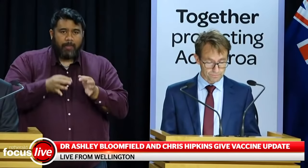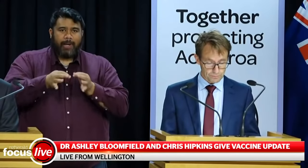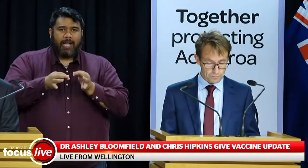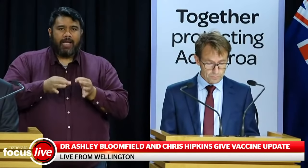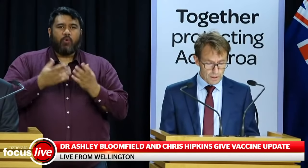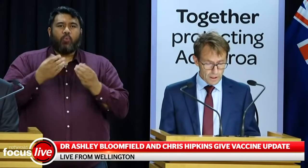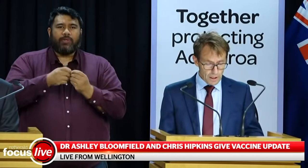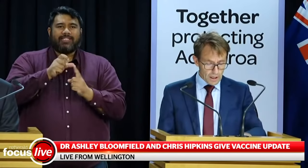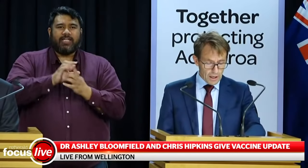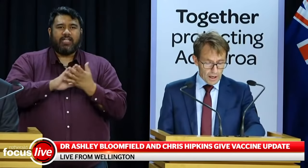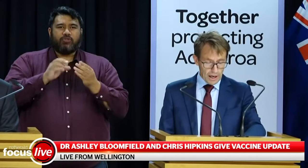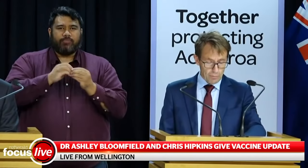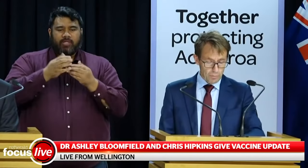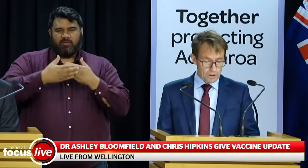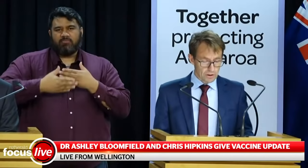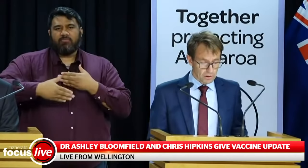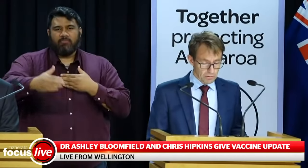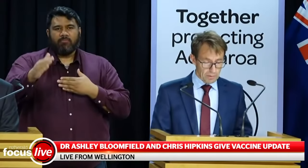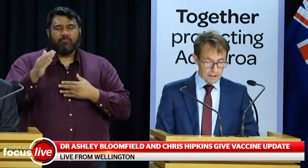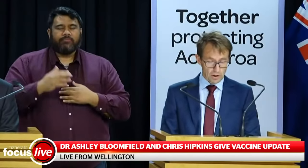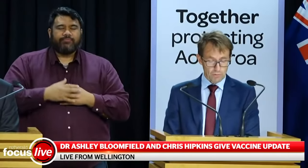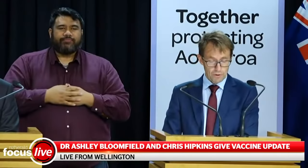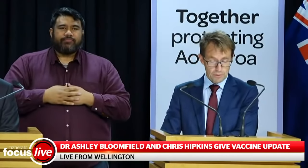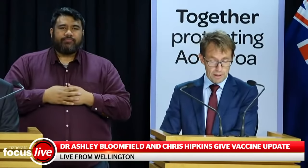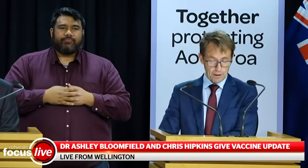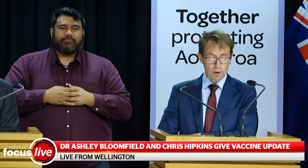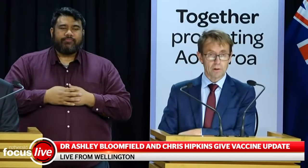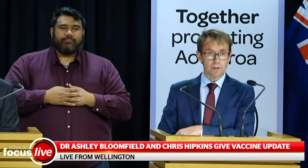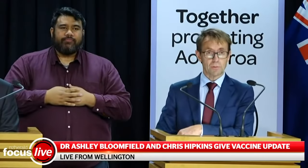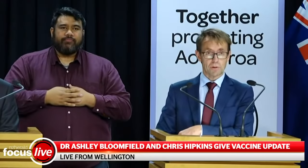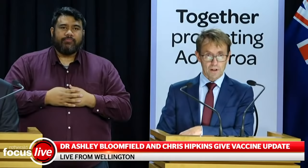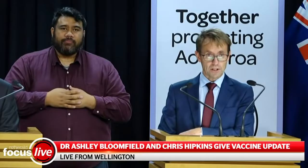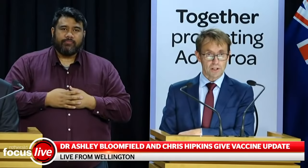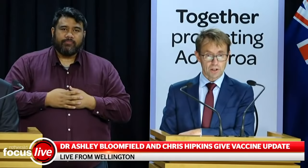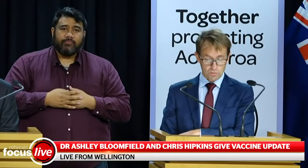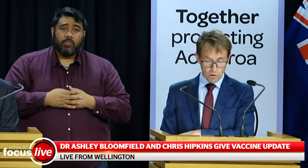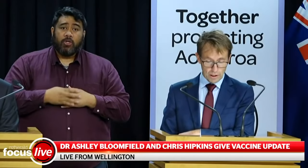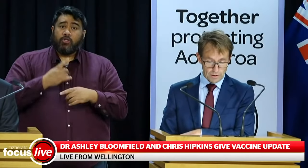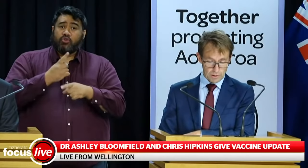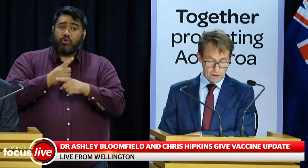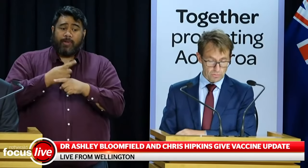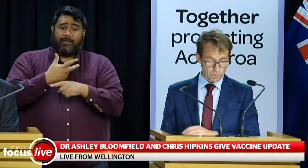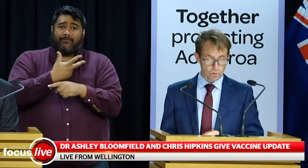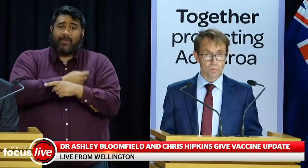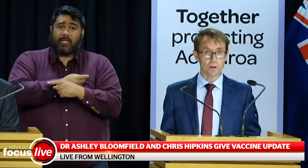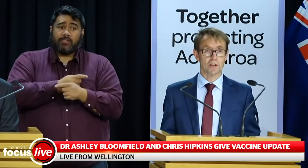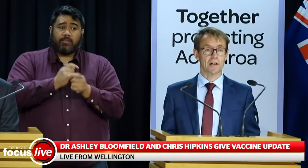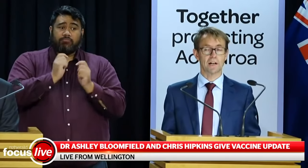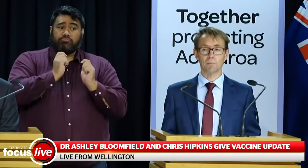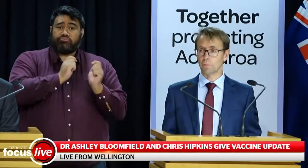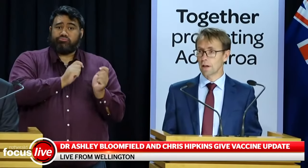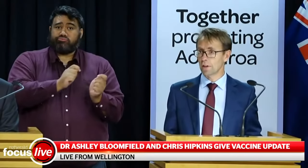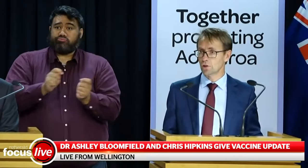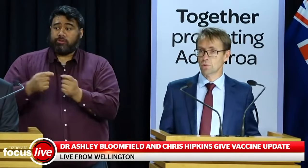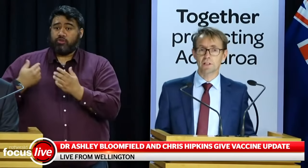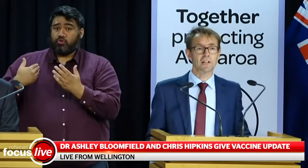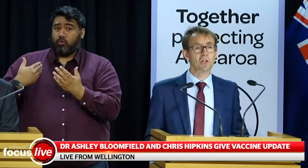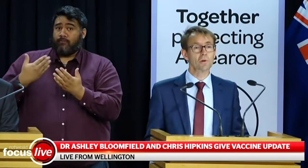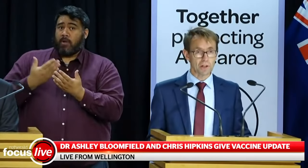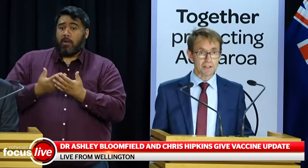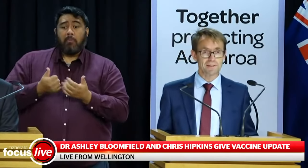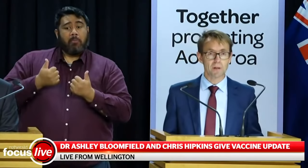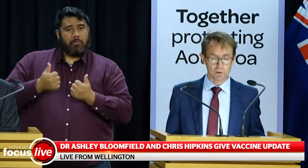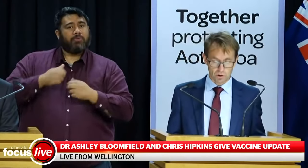boards. We're certainly remaining confident about the progress with the vaccination rollout, and the Minister will talk more about that